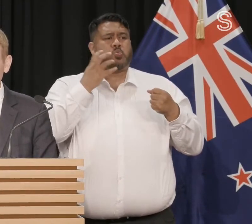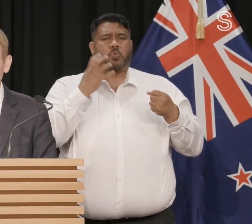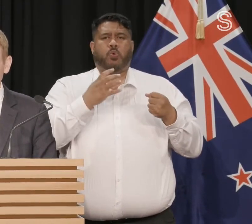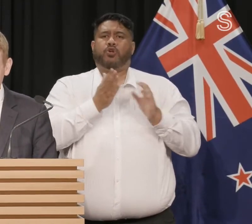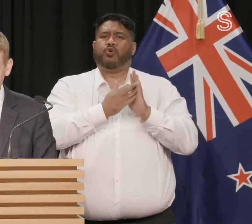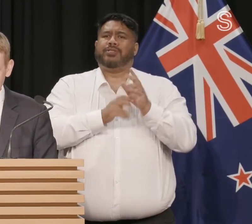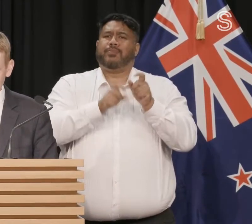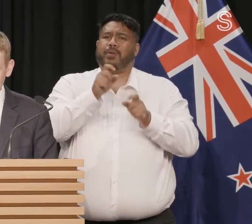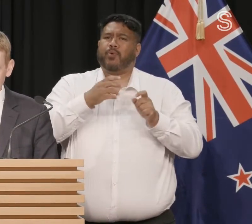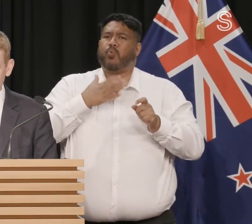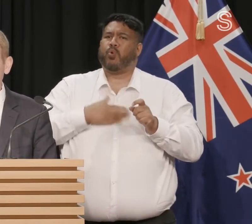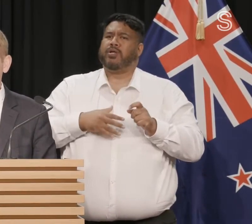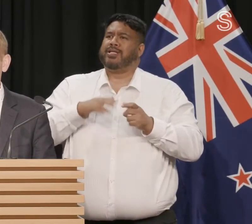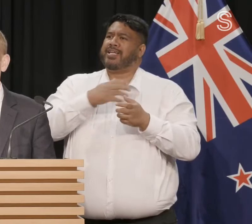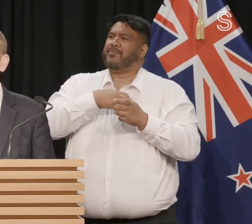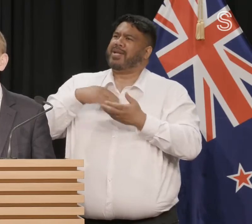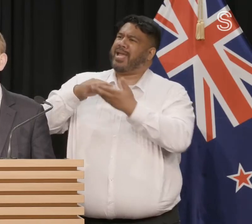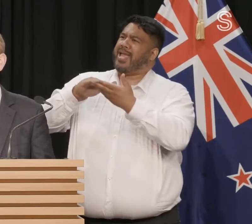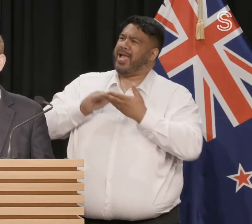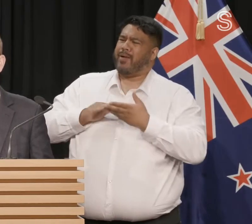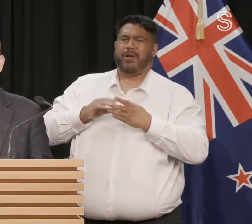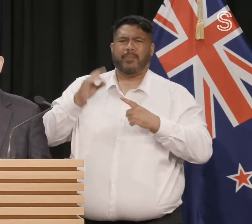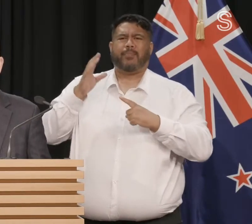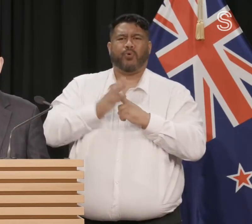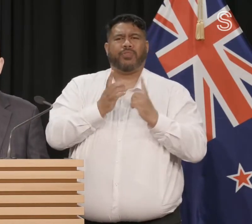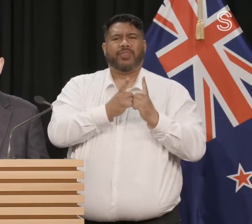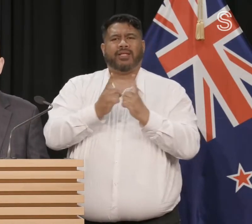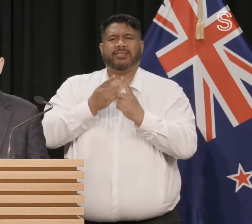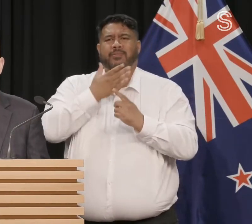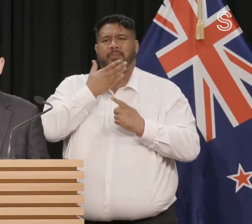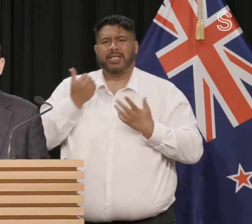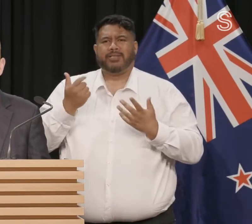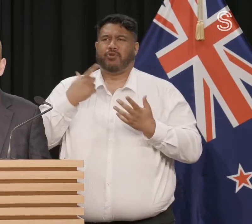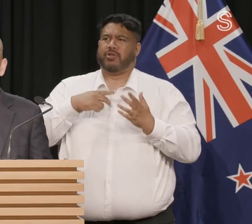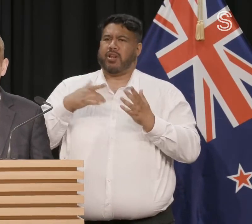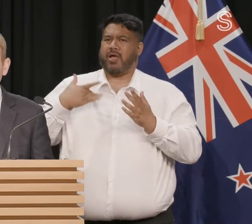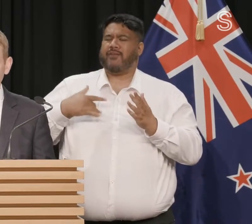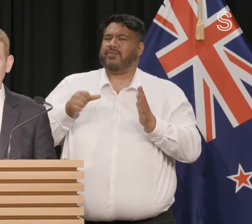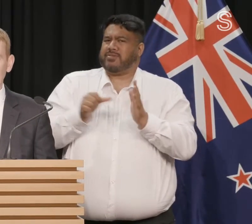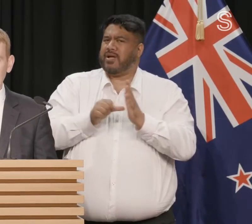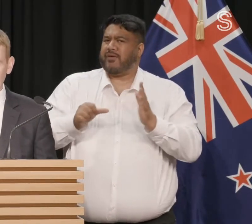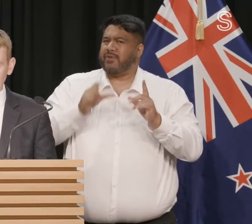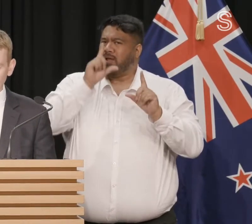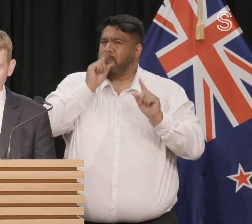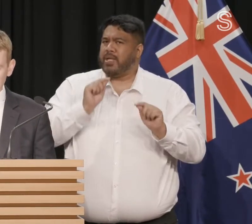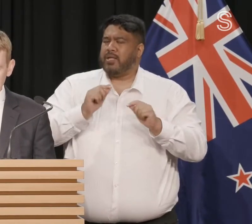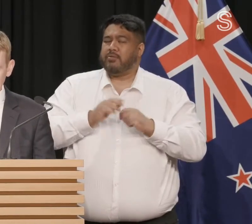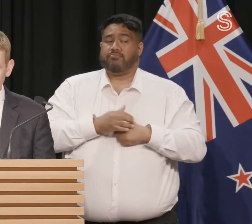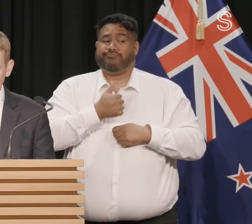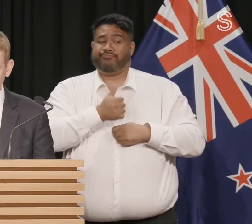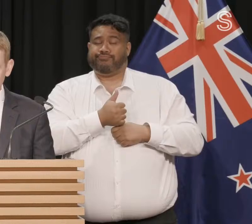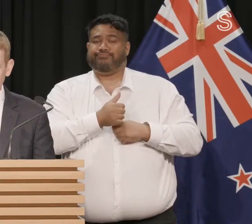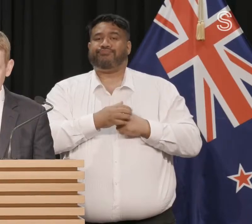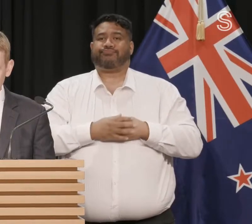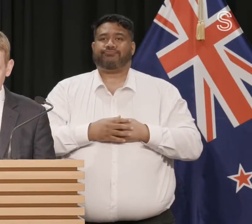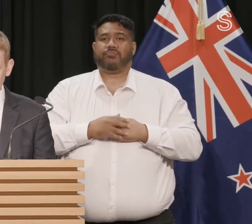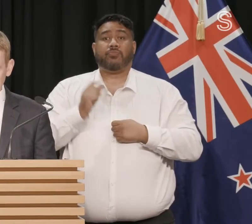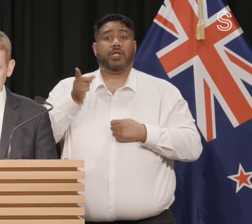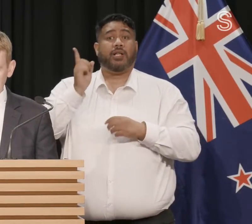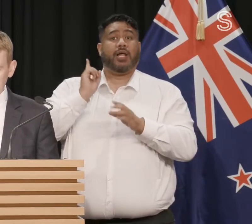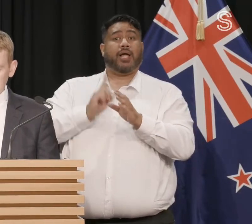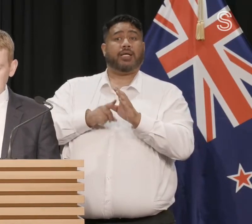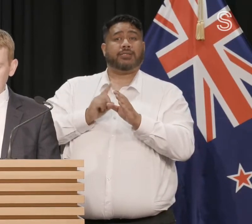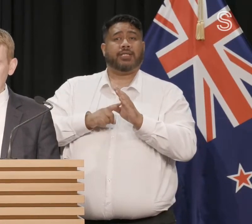are affecting them, because life can be pretty tough for many. While a cabinet reshuffle was signalled at the end of last